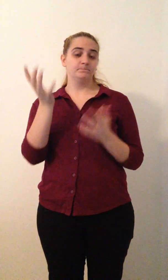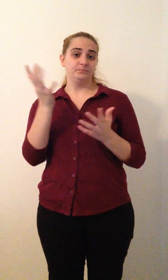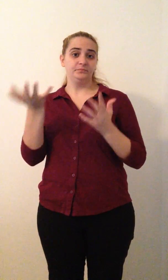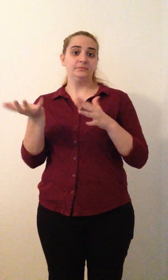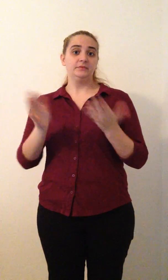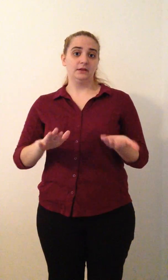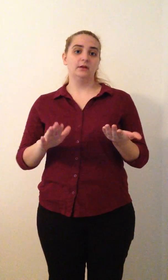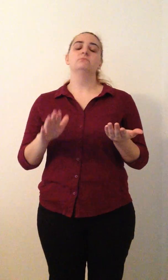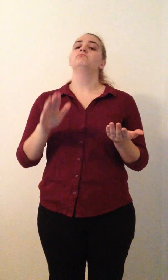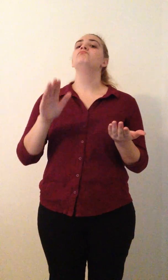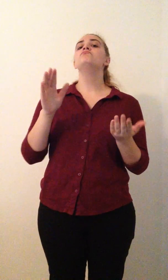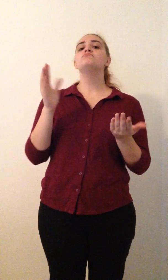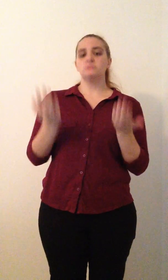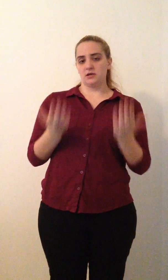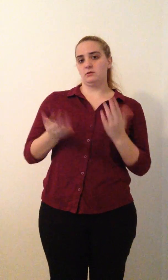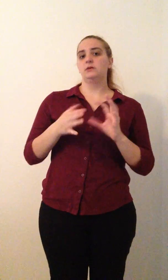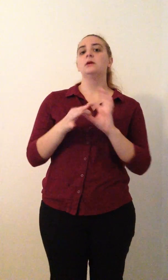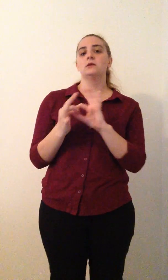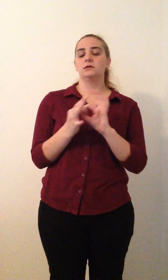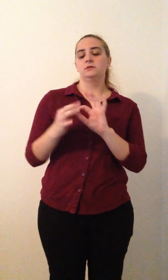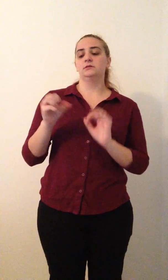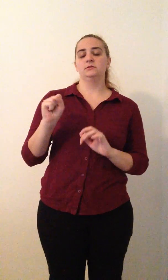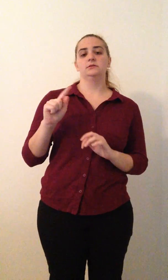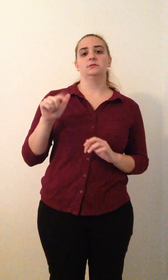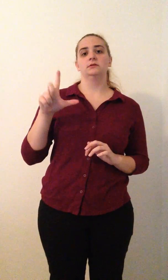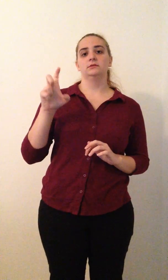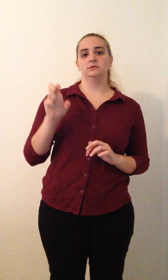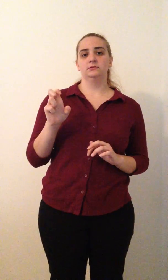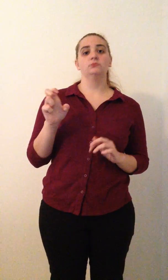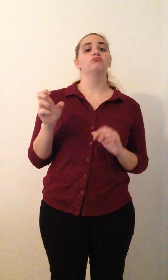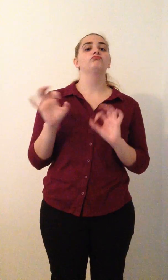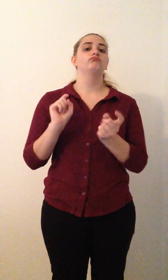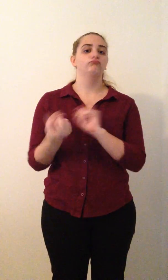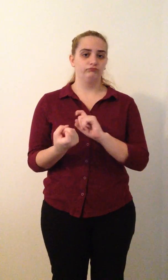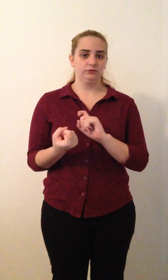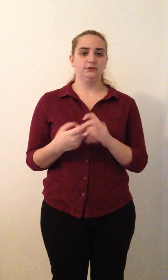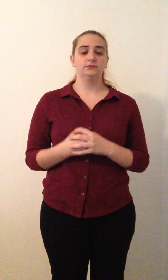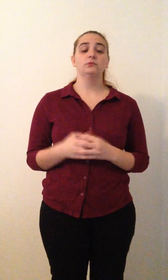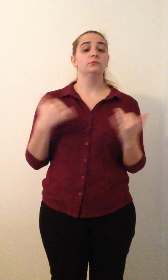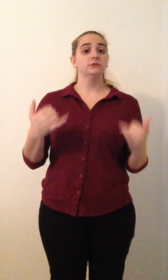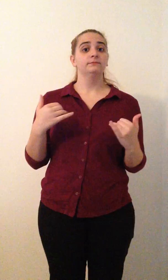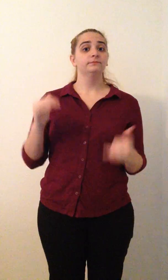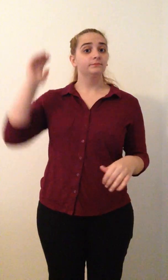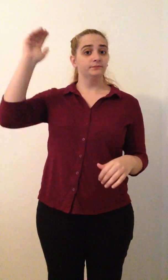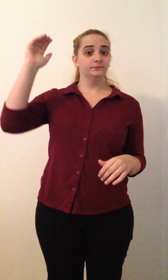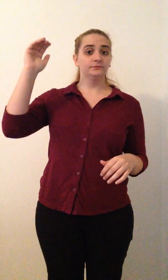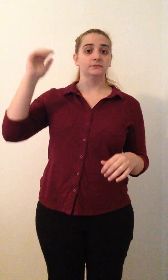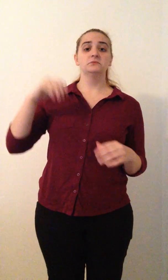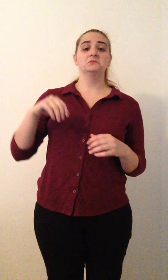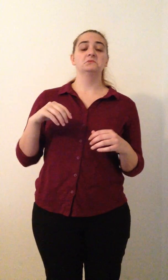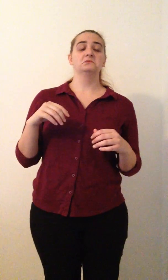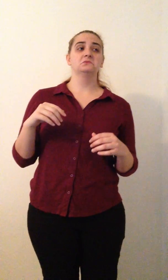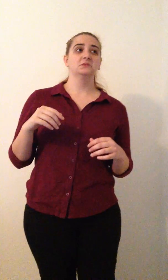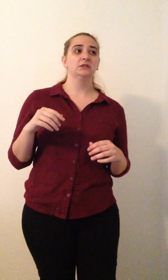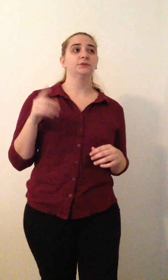through the rest of our life. So, what do we do as adults? We recreate a